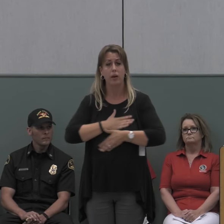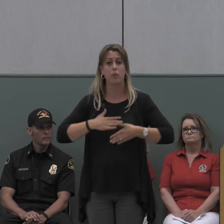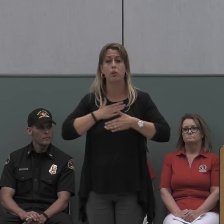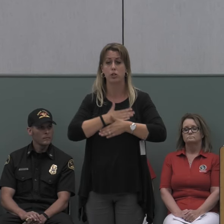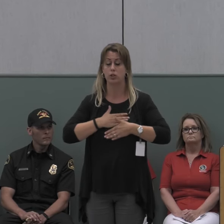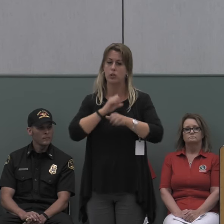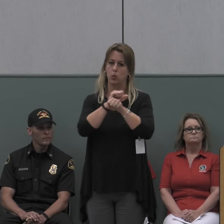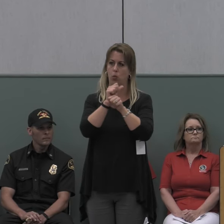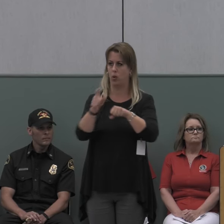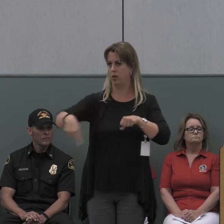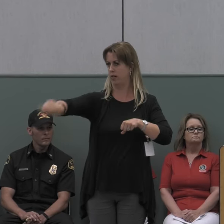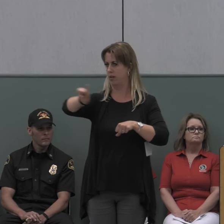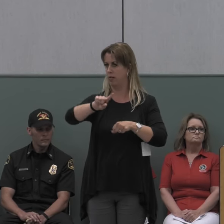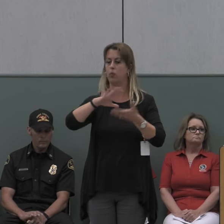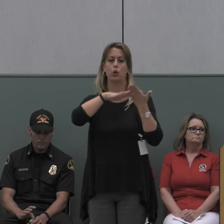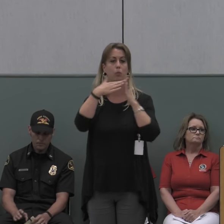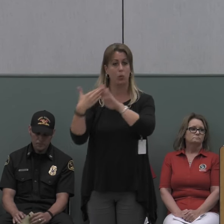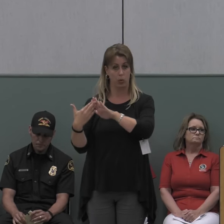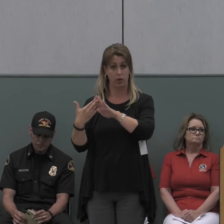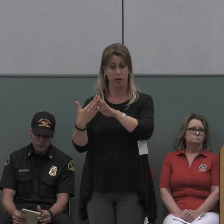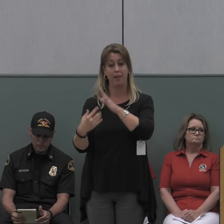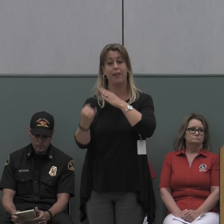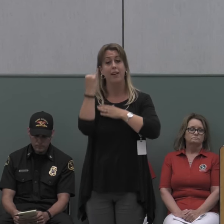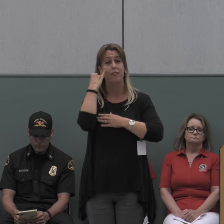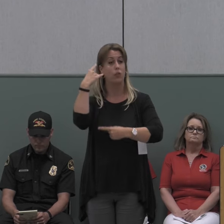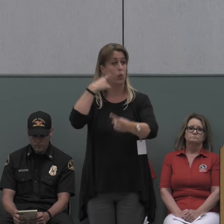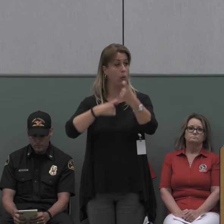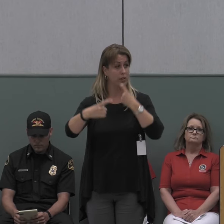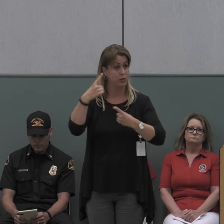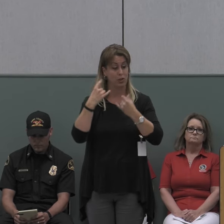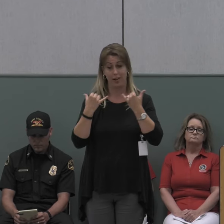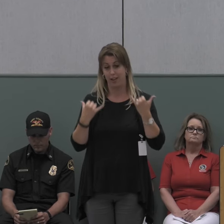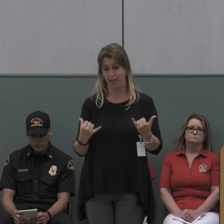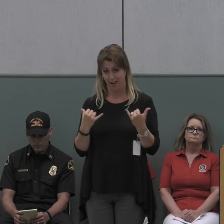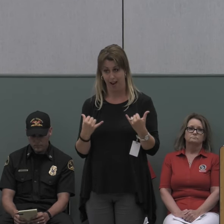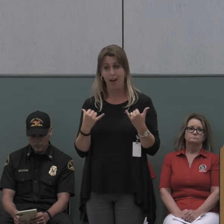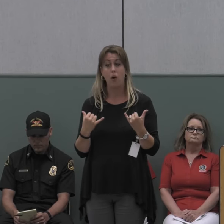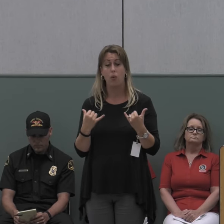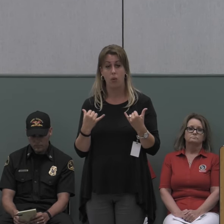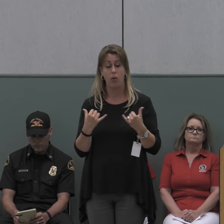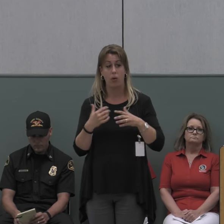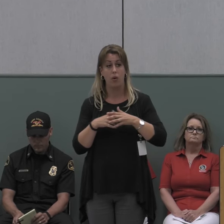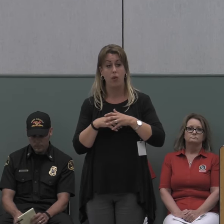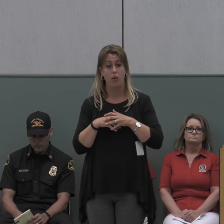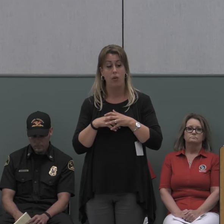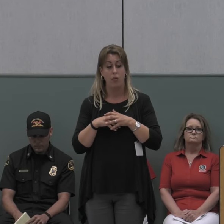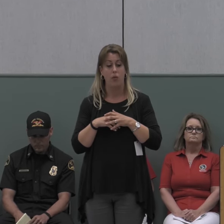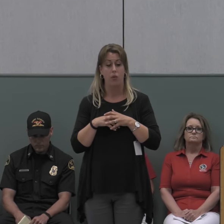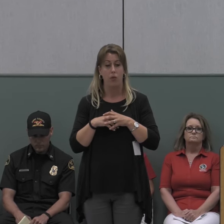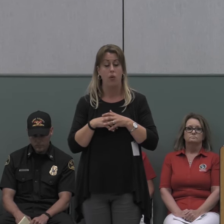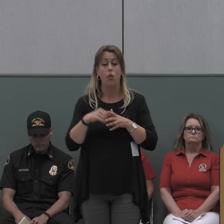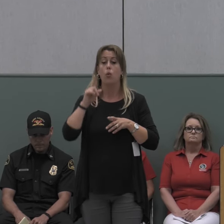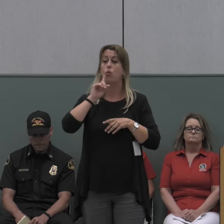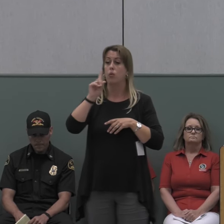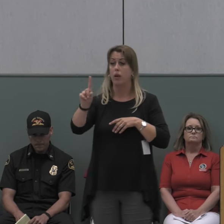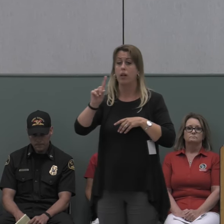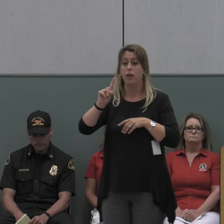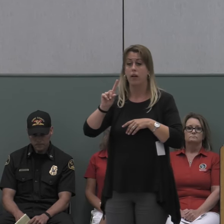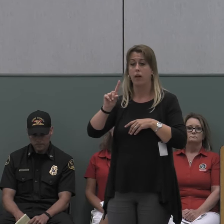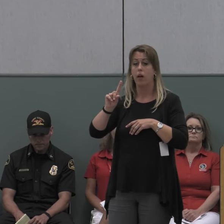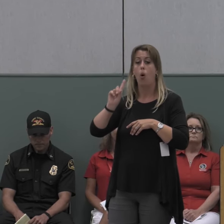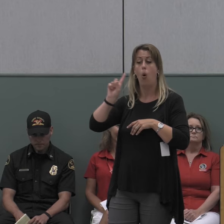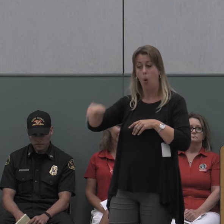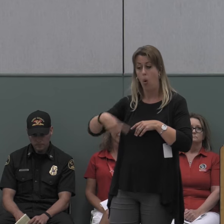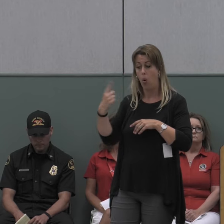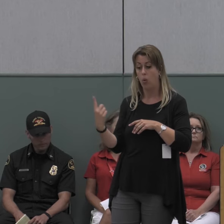concerns or any questions you have. At this point, we can inform that for the base, only mission essential personnel have